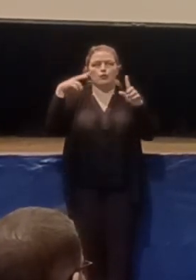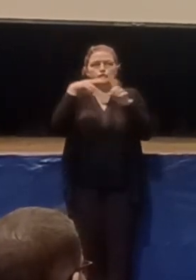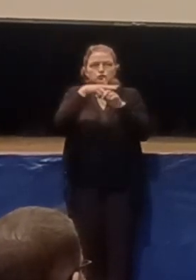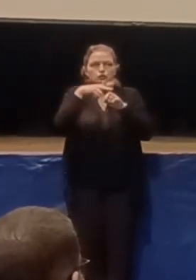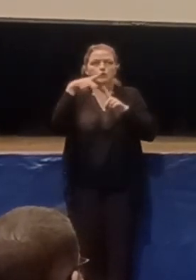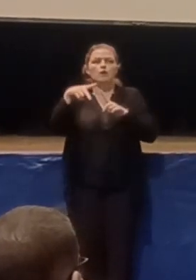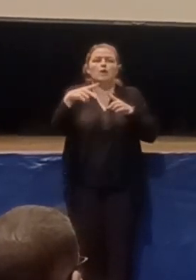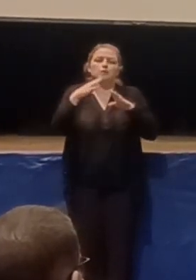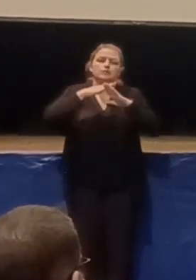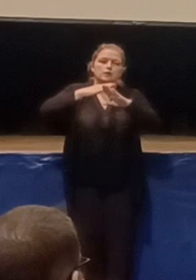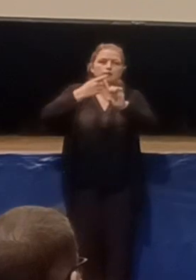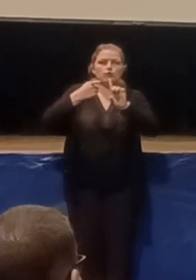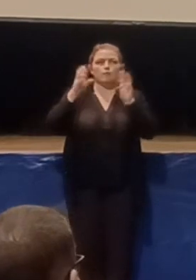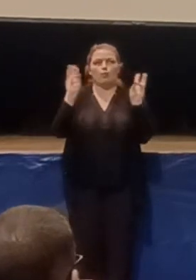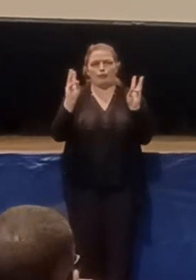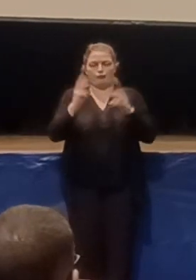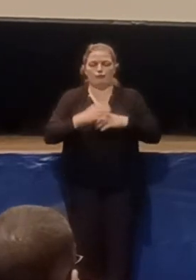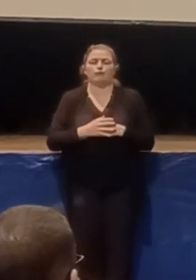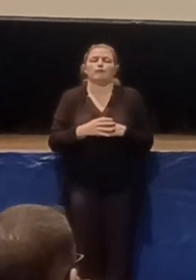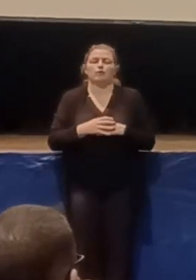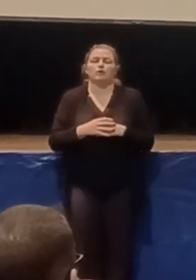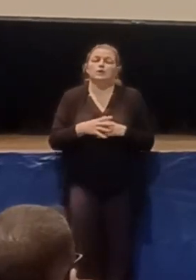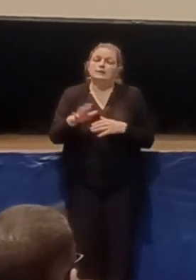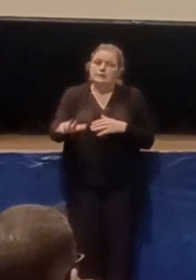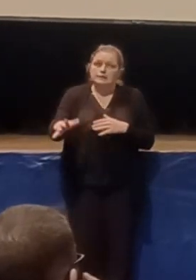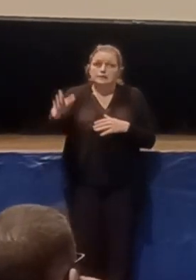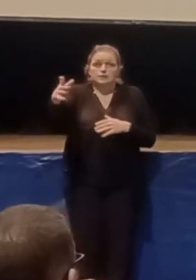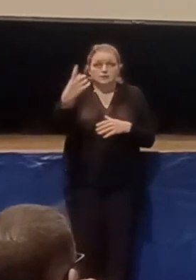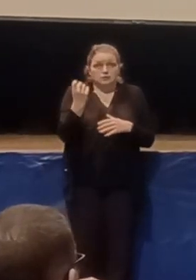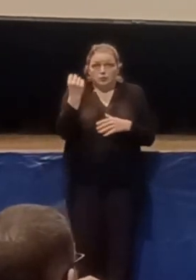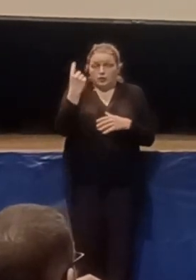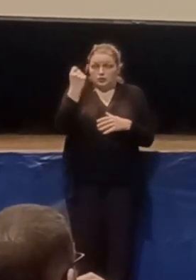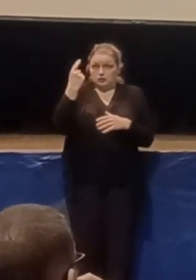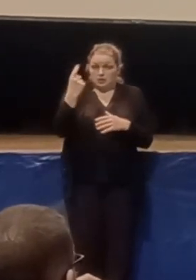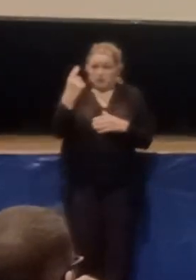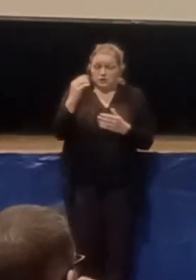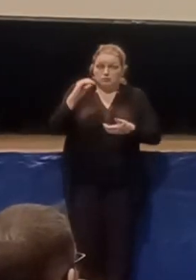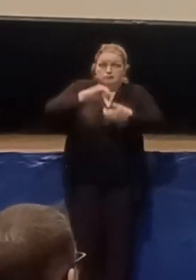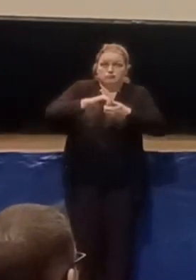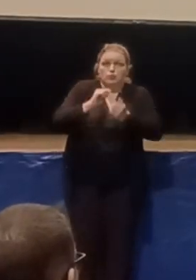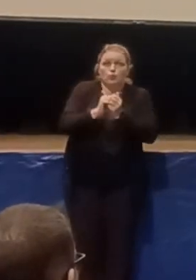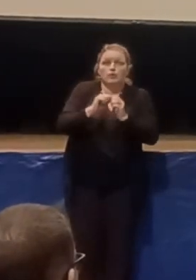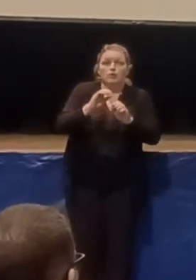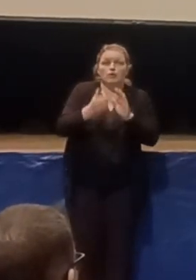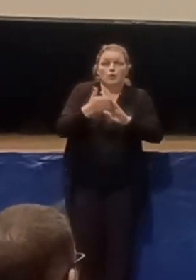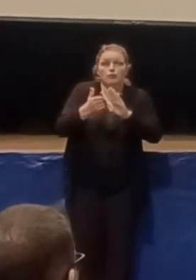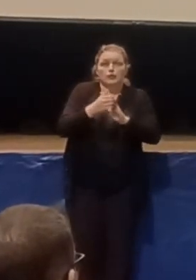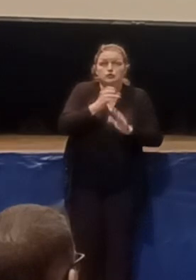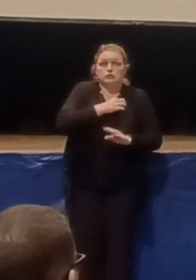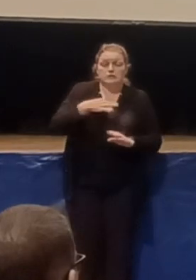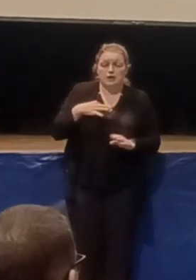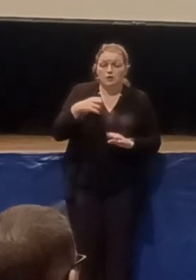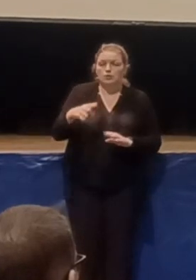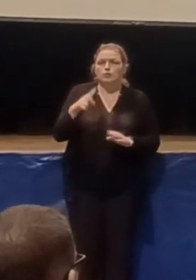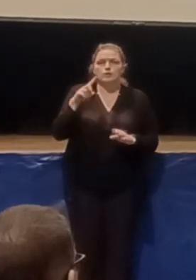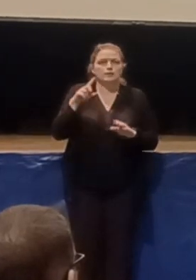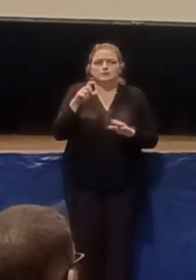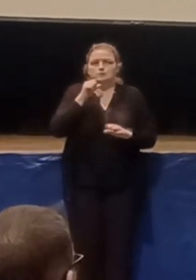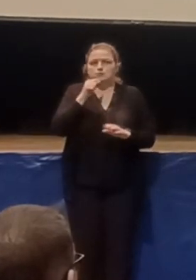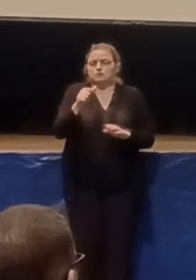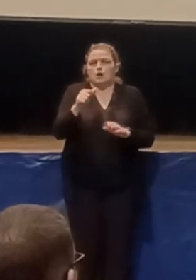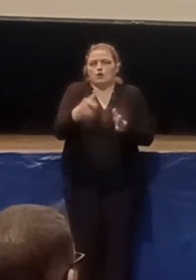protected from the elements. But our understanding in working closely with our operational staff is that it is not